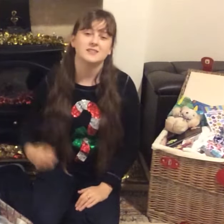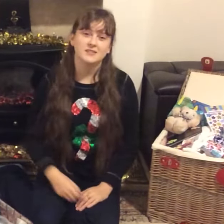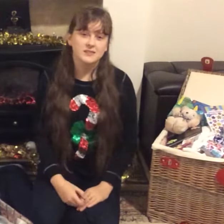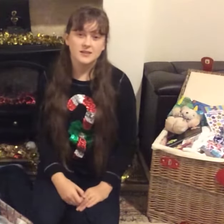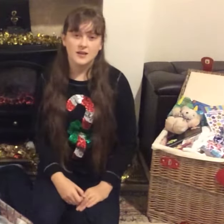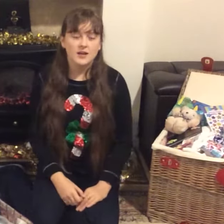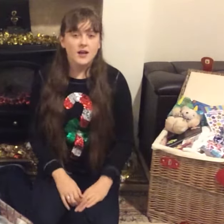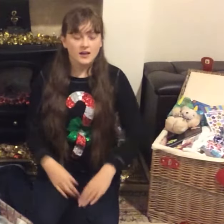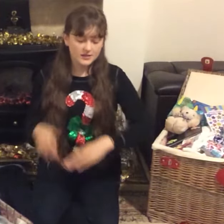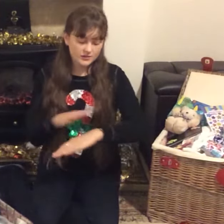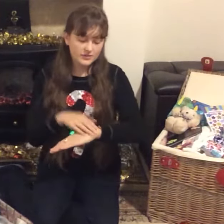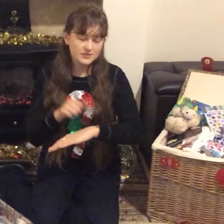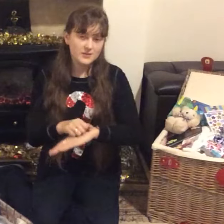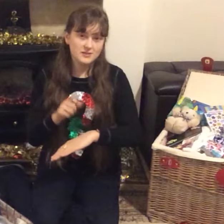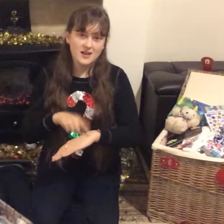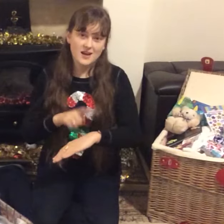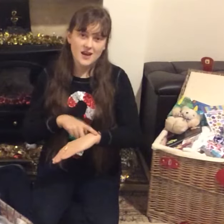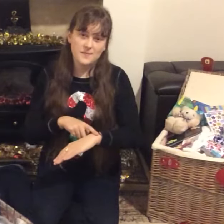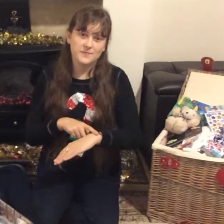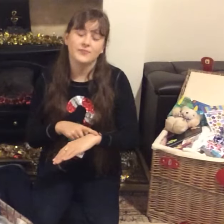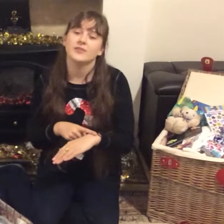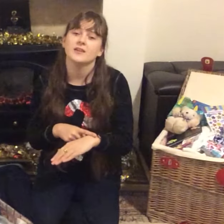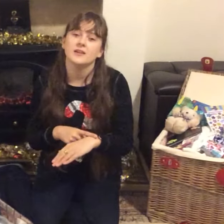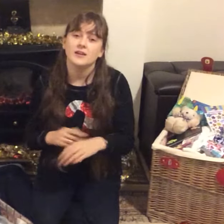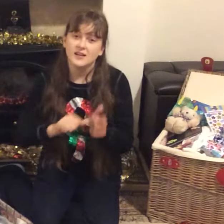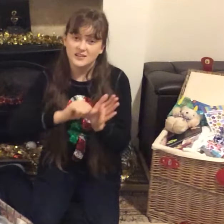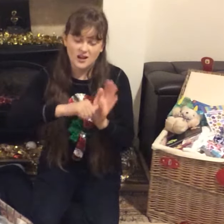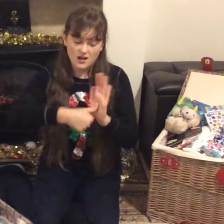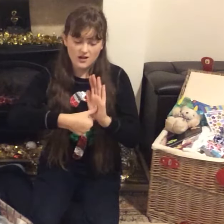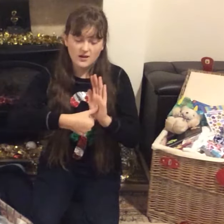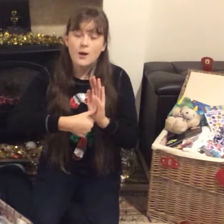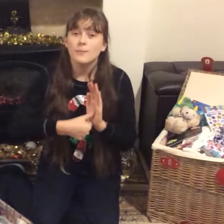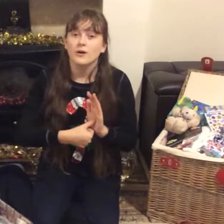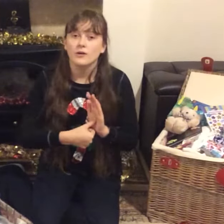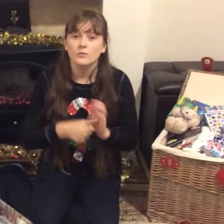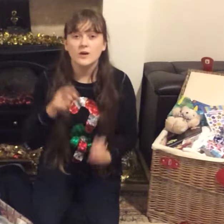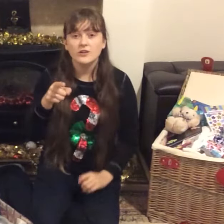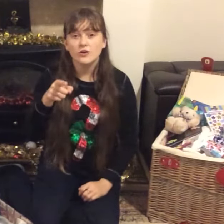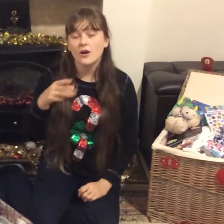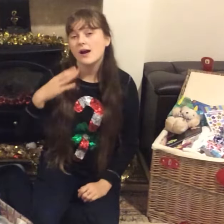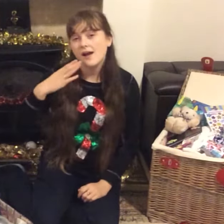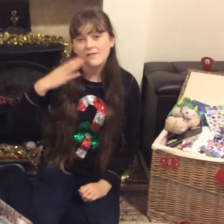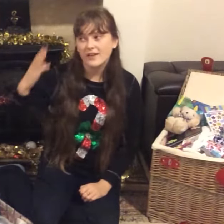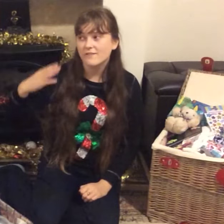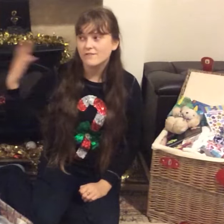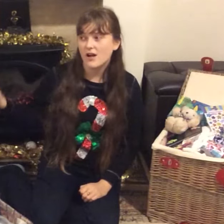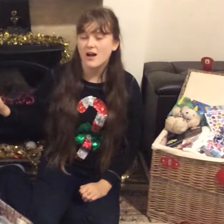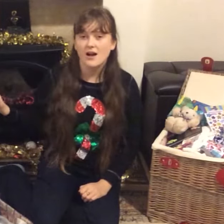At Christmastime, it's hard, but when you're having fun,